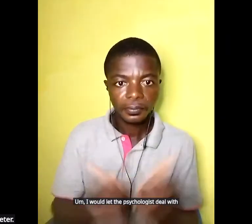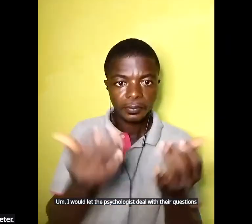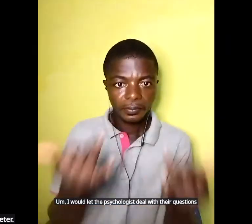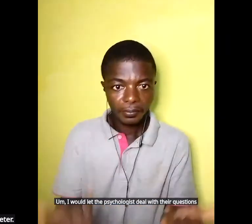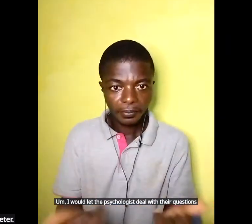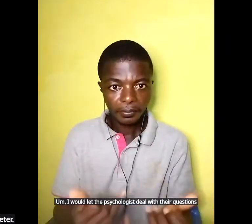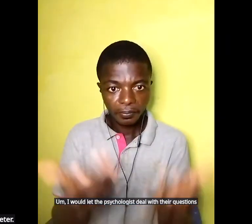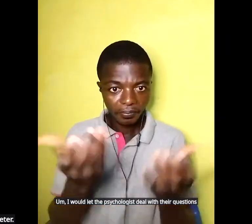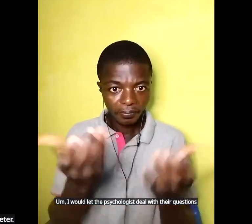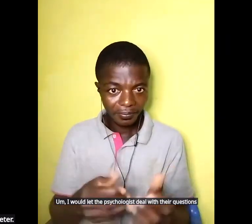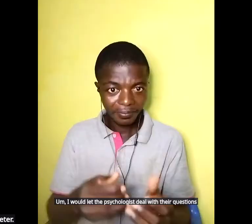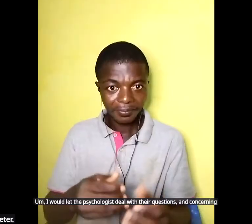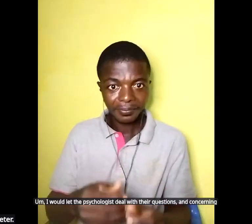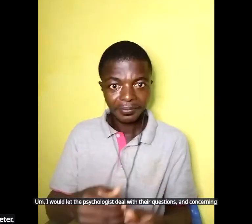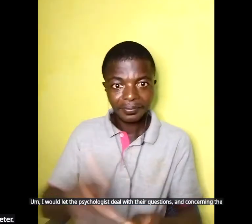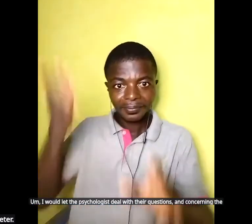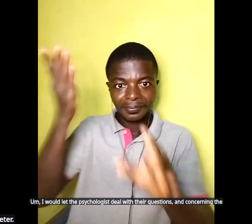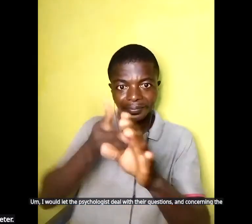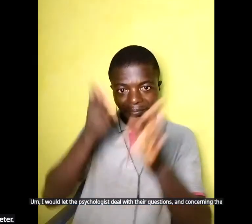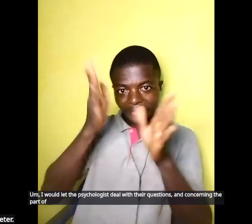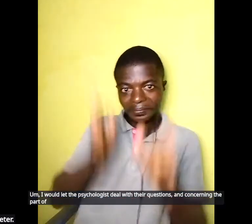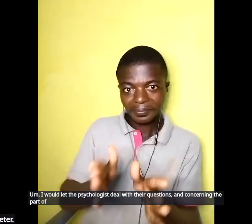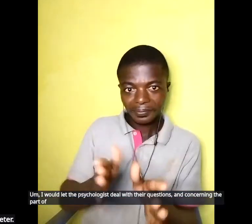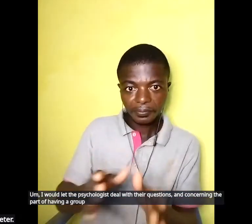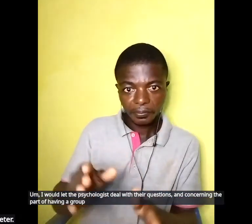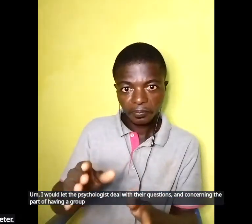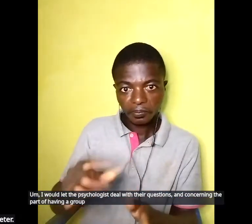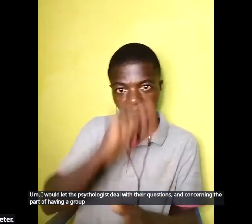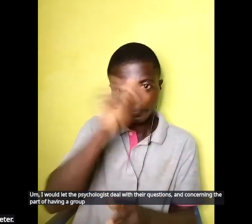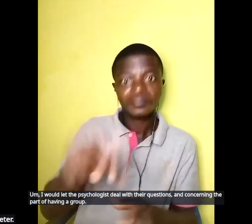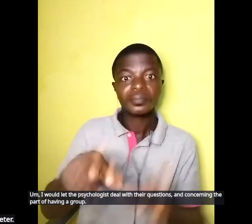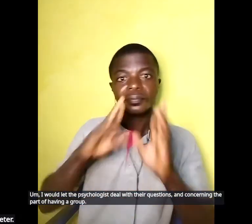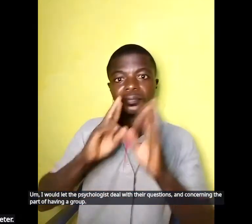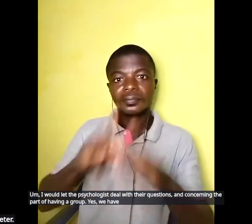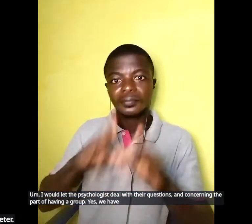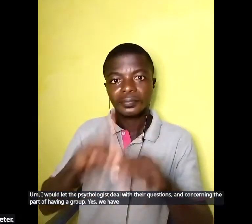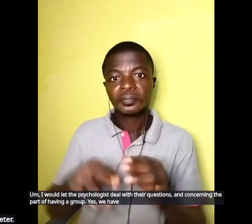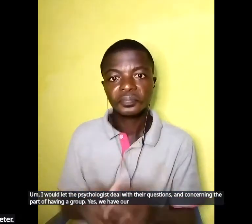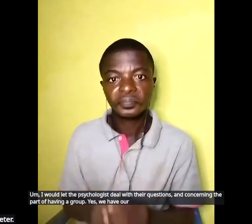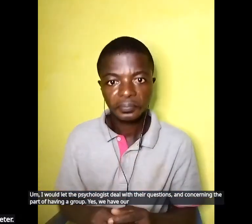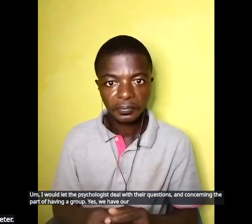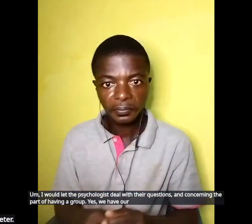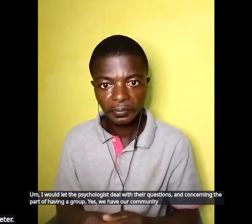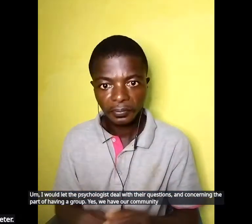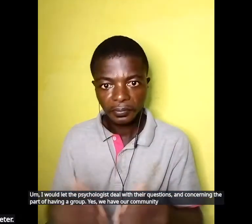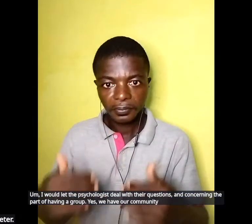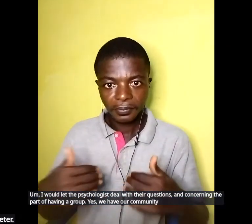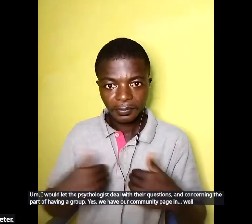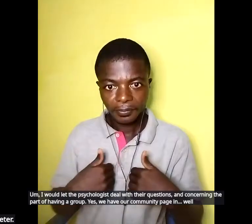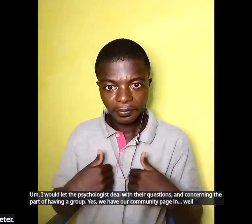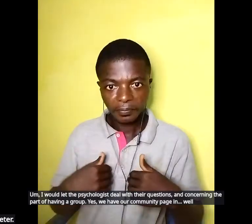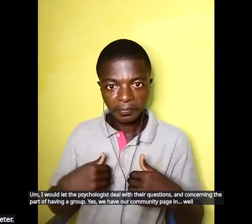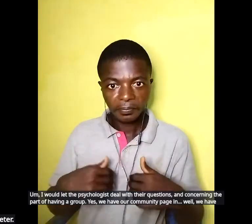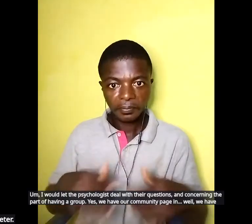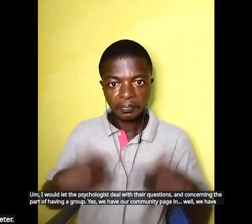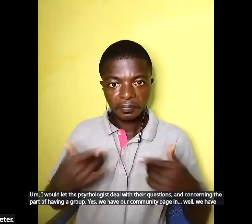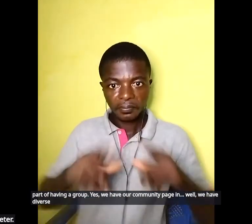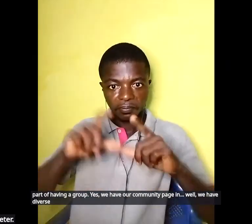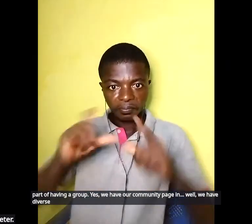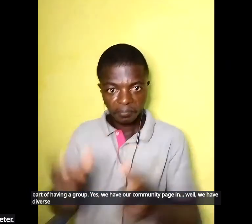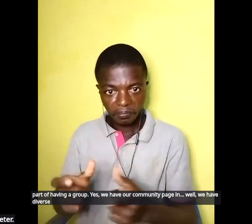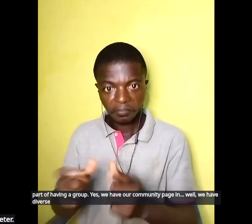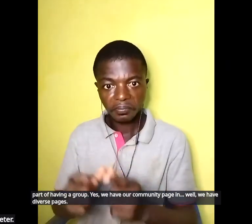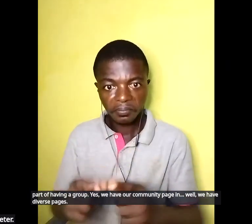And concerning the part of having a group, yes, we have our community page, and well, we have diverse